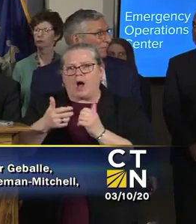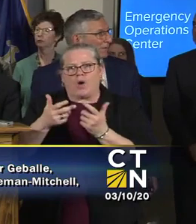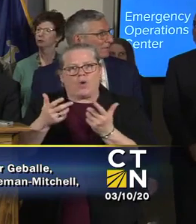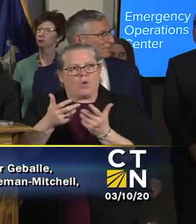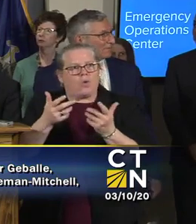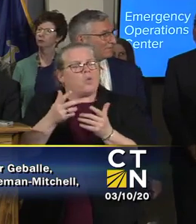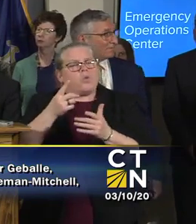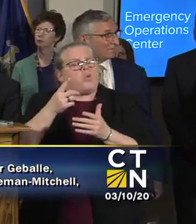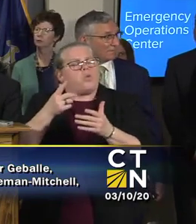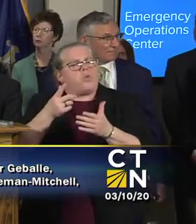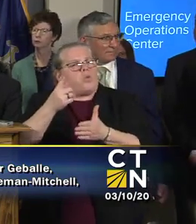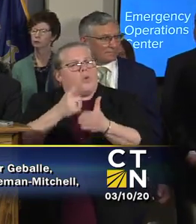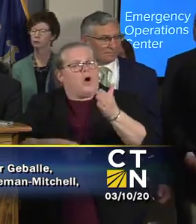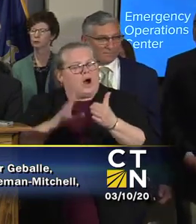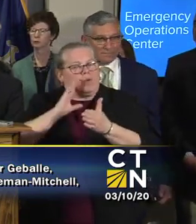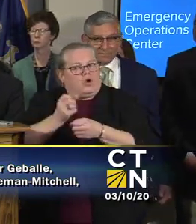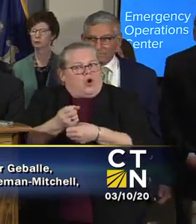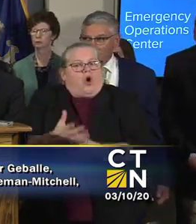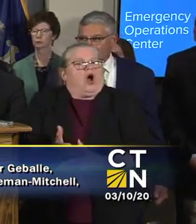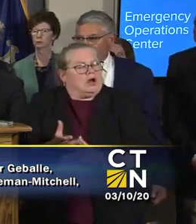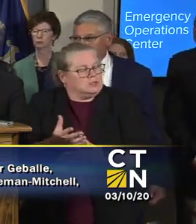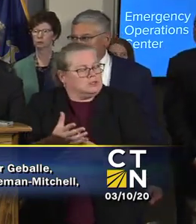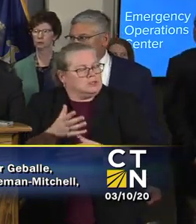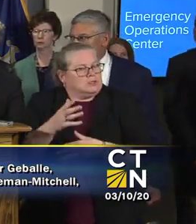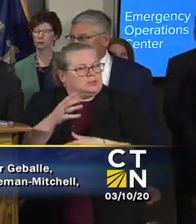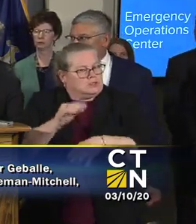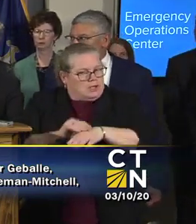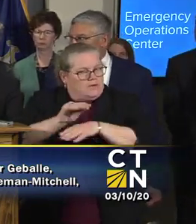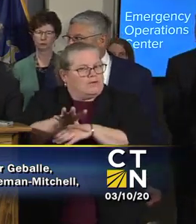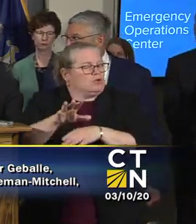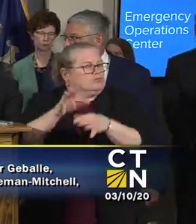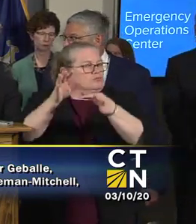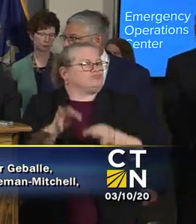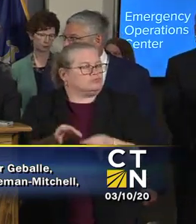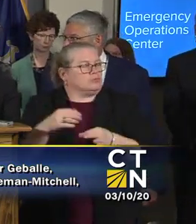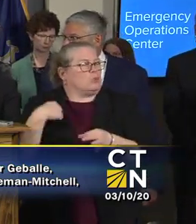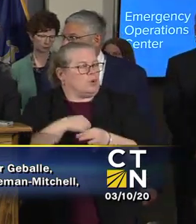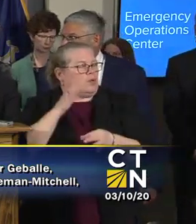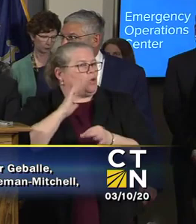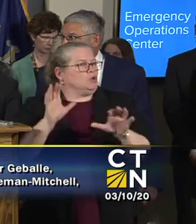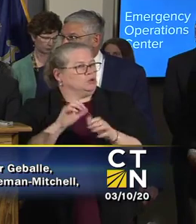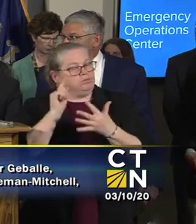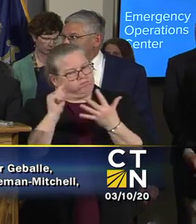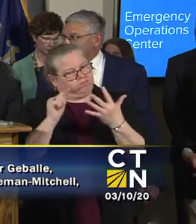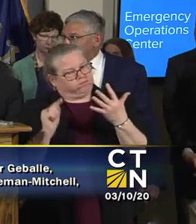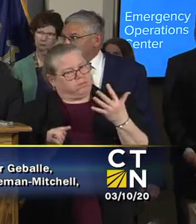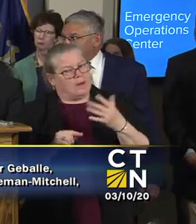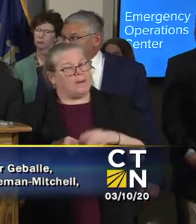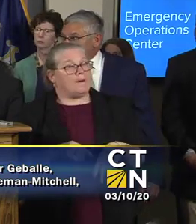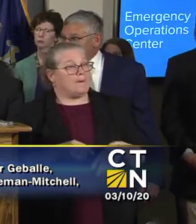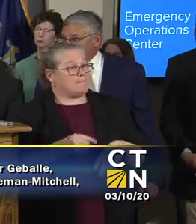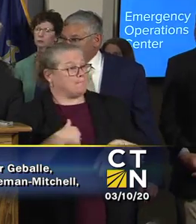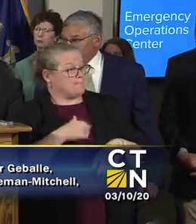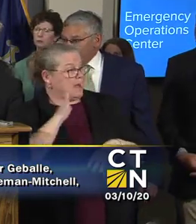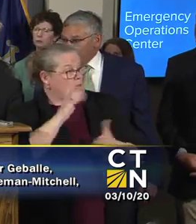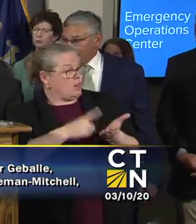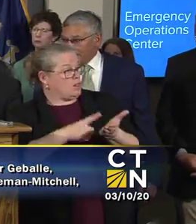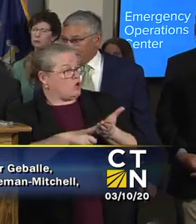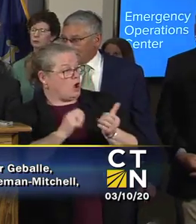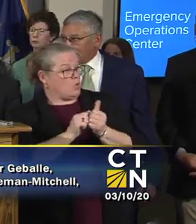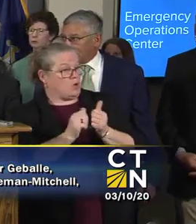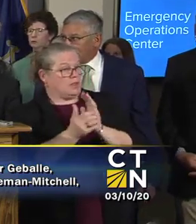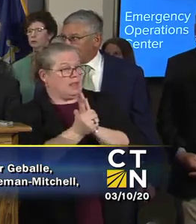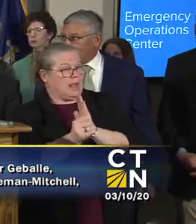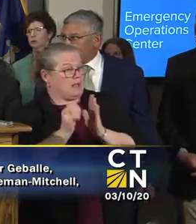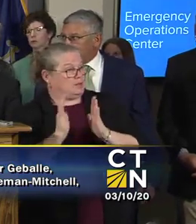what basically is going to trigger you to say, okay, we're going to do X, Y, and Z? I'm talking to the experts. I'm talking to